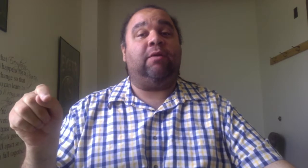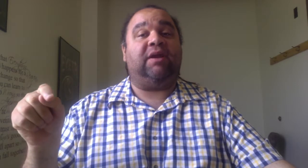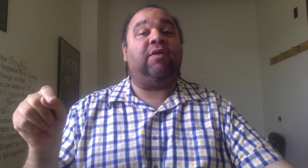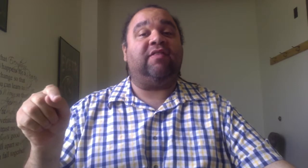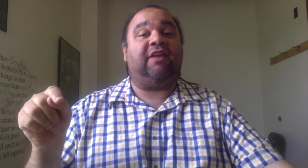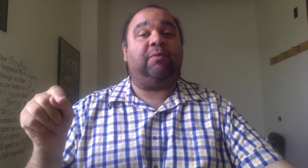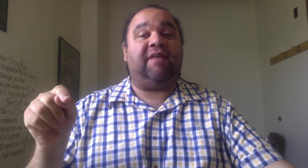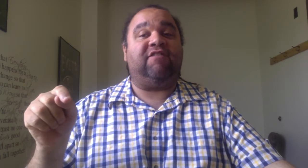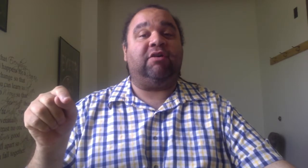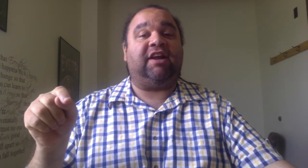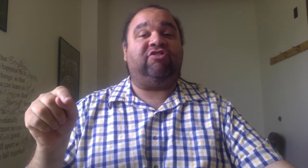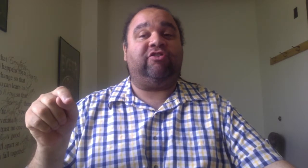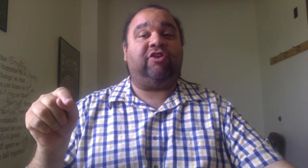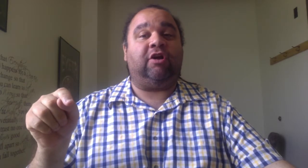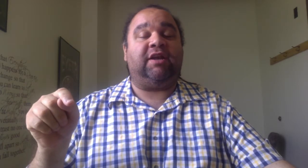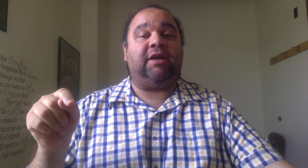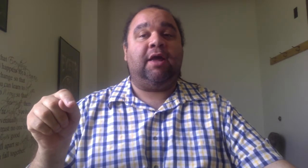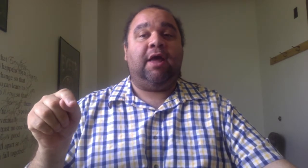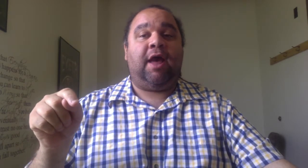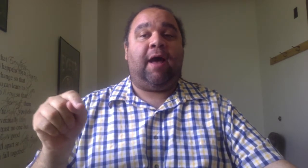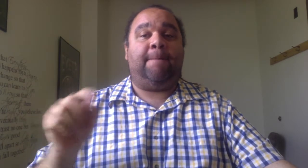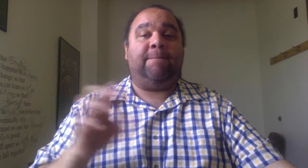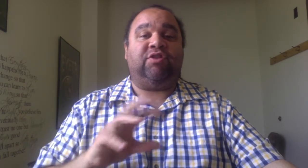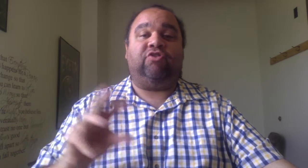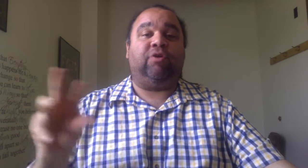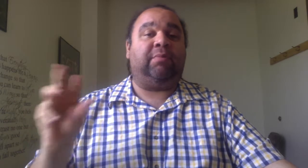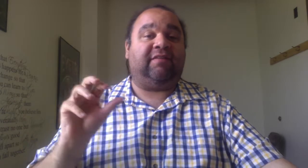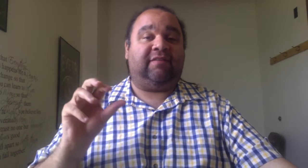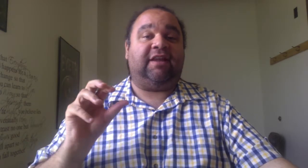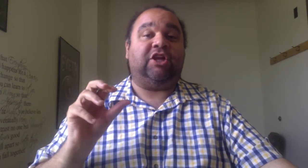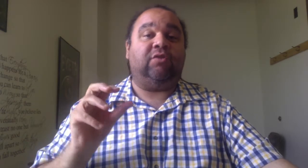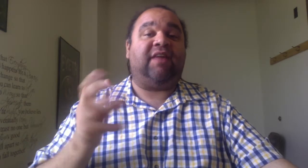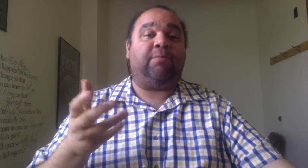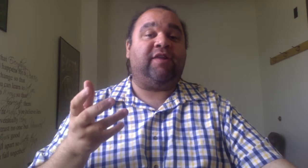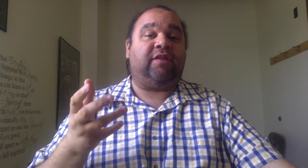know that that's where that variation started. But there are certain places that use that particular